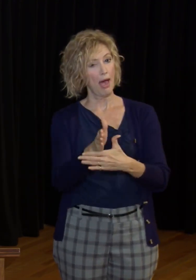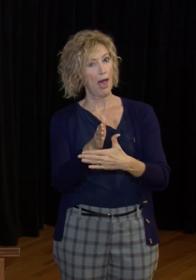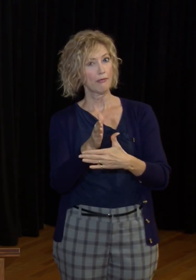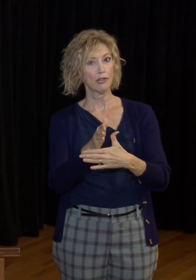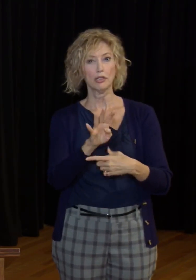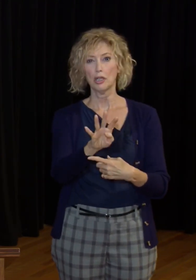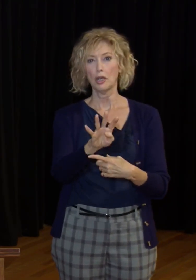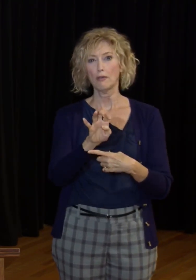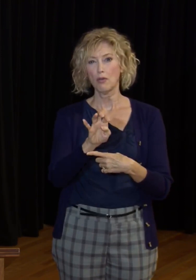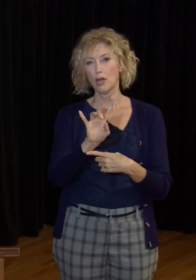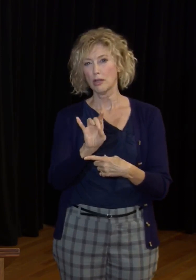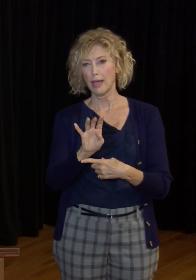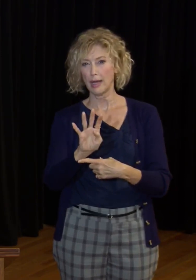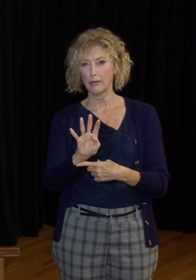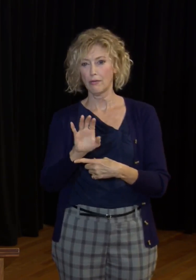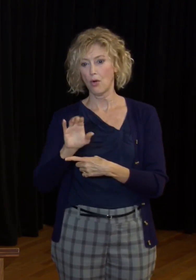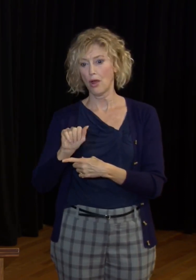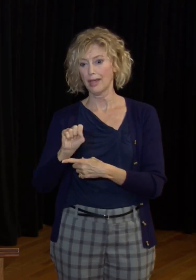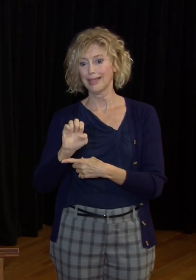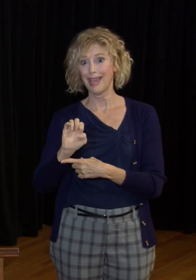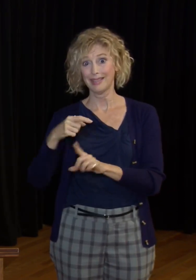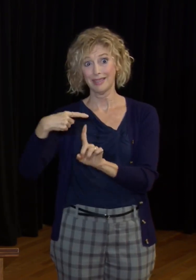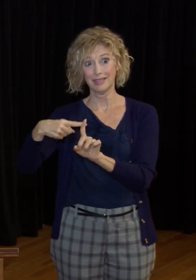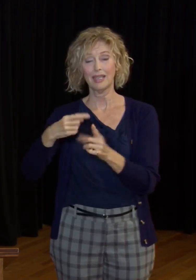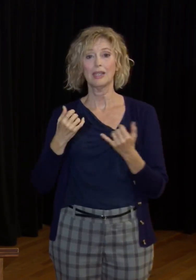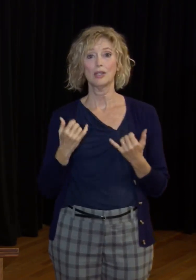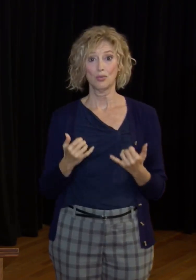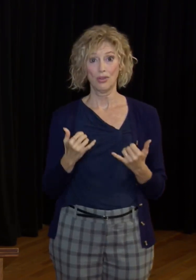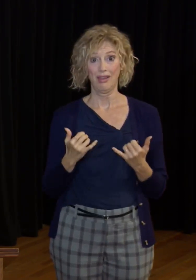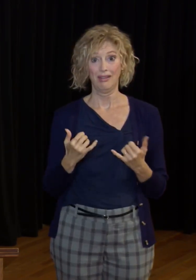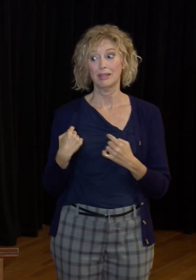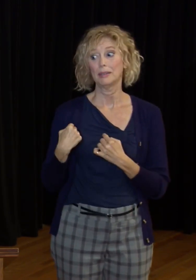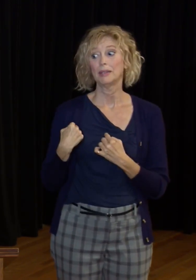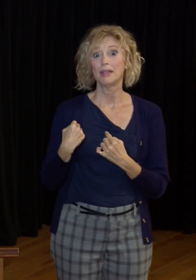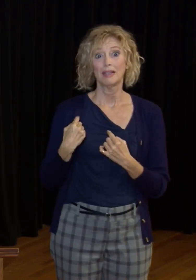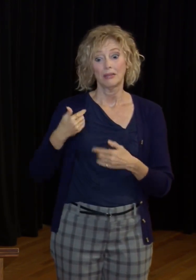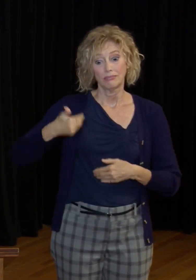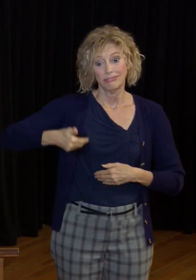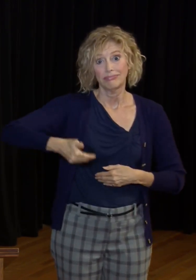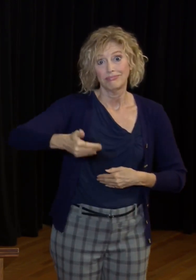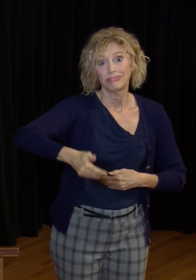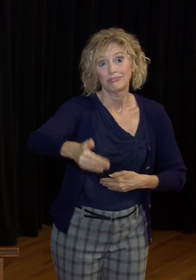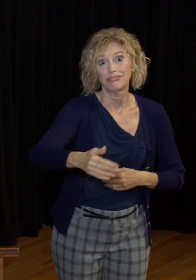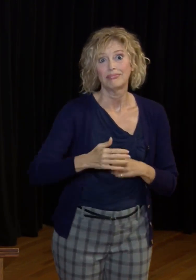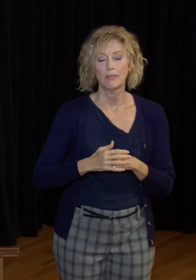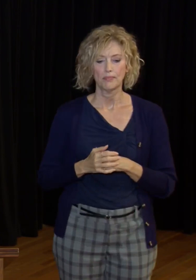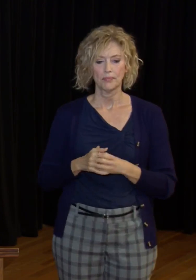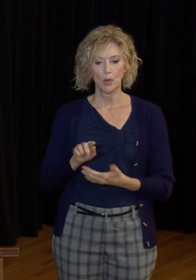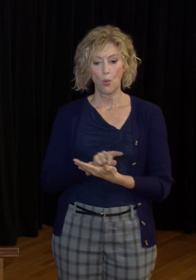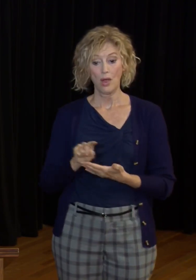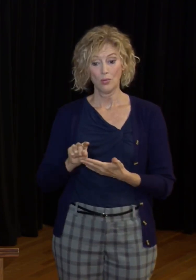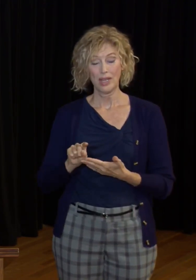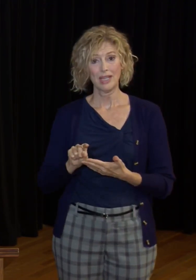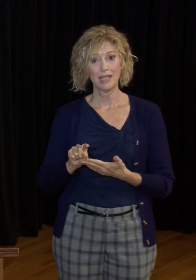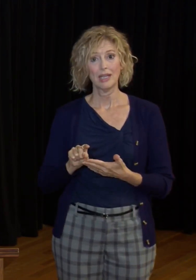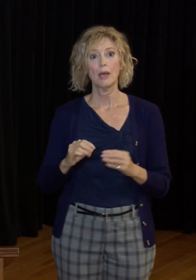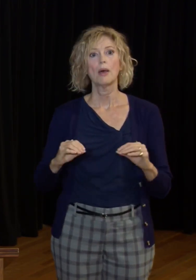almost 484 cases a day. In fact, as of today, that was the average. And over this past weekend alone, we had